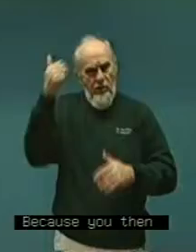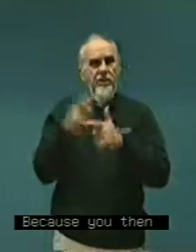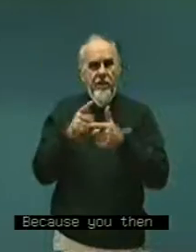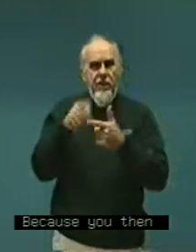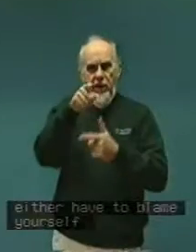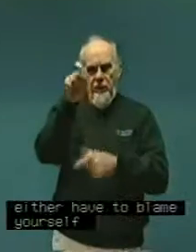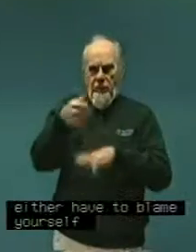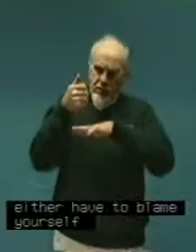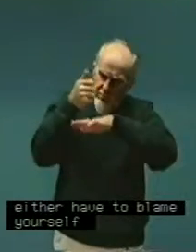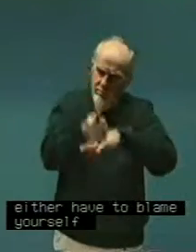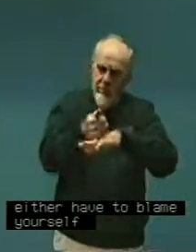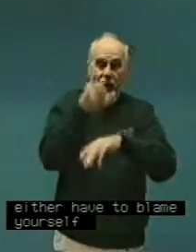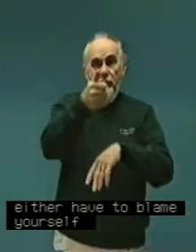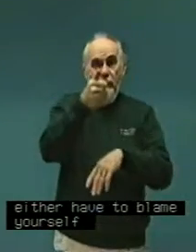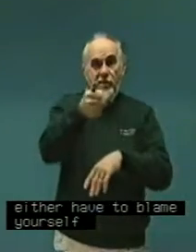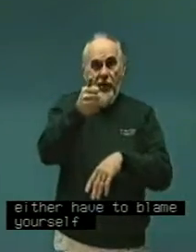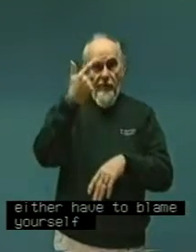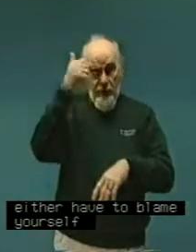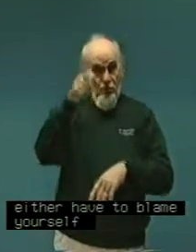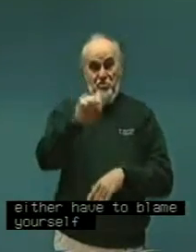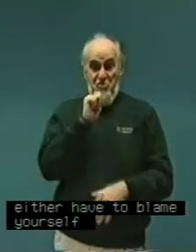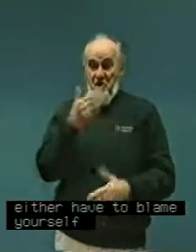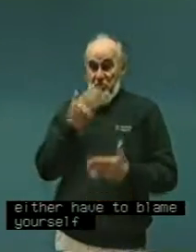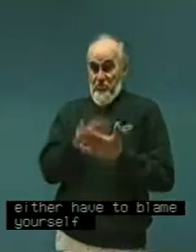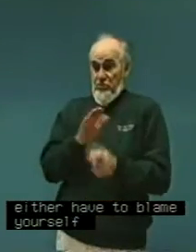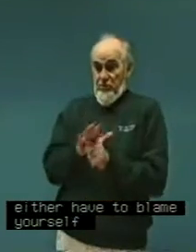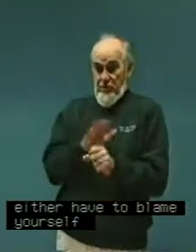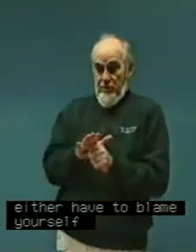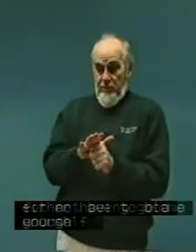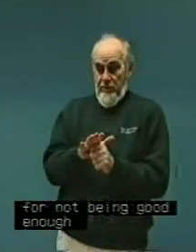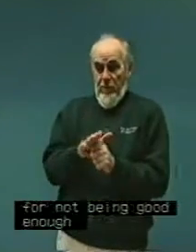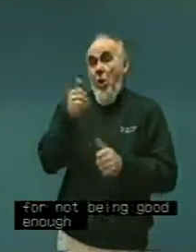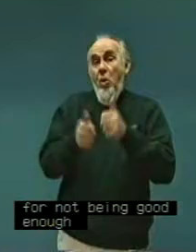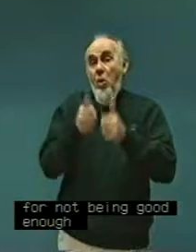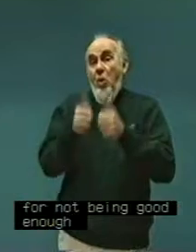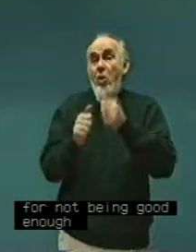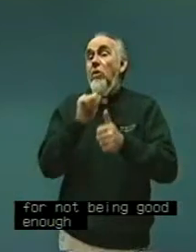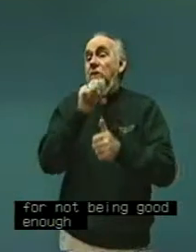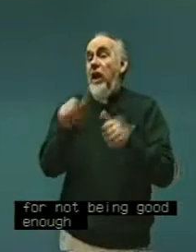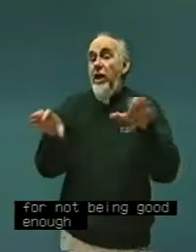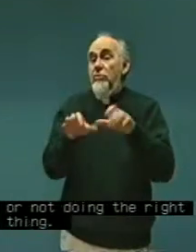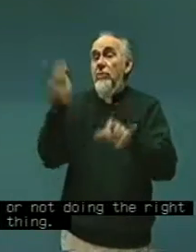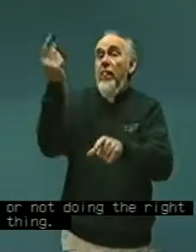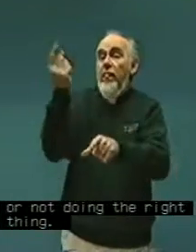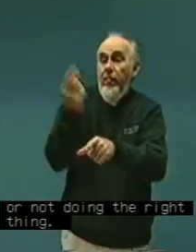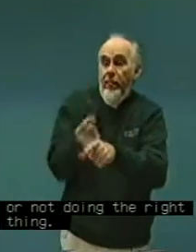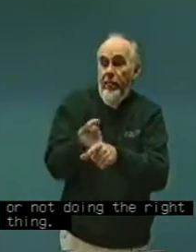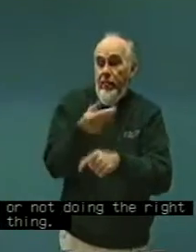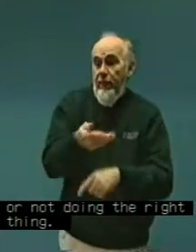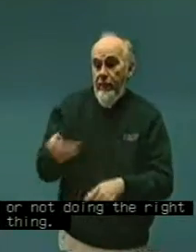because you then either have to blame yourself for not being good enough